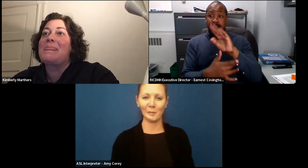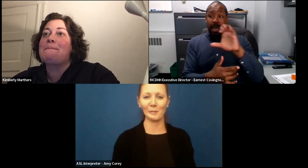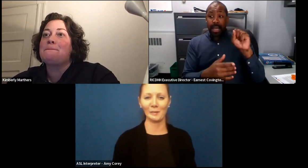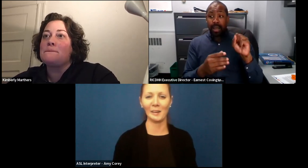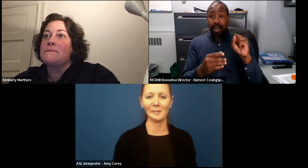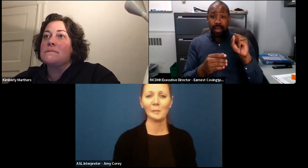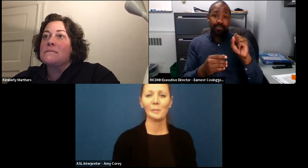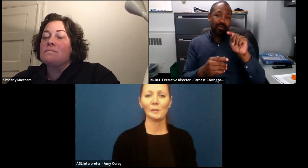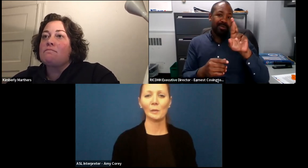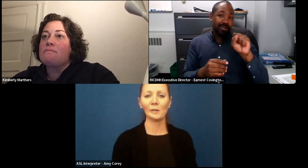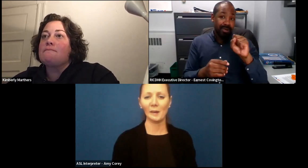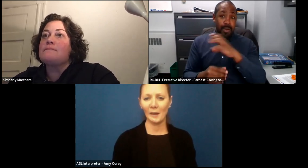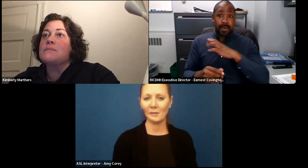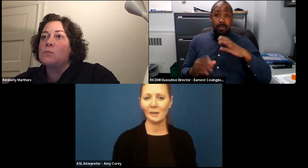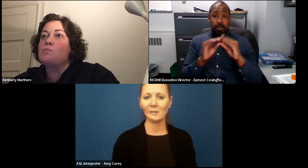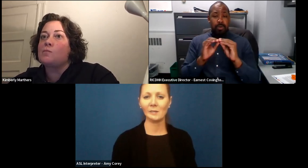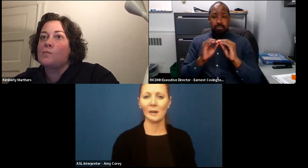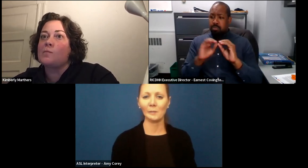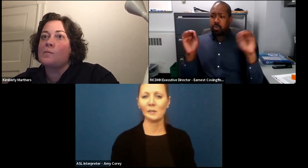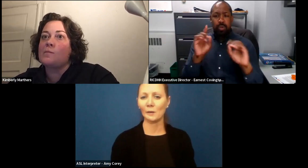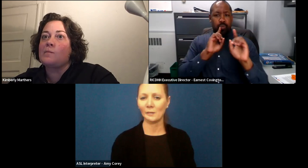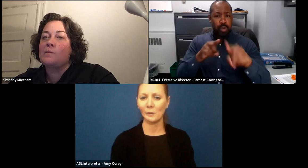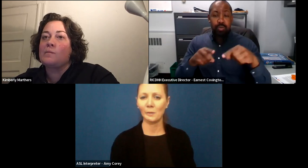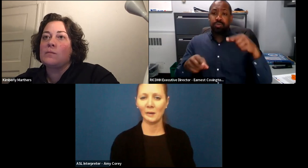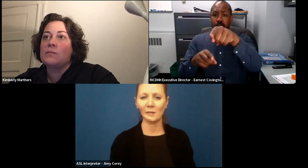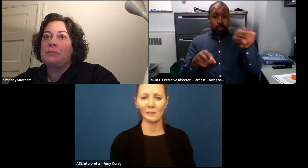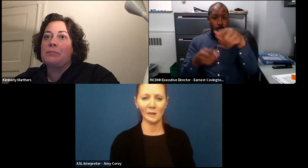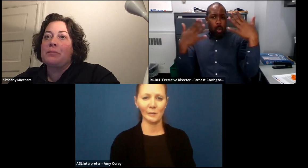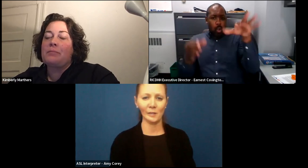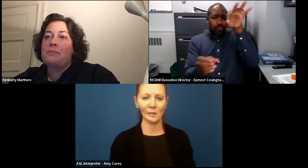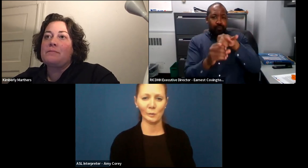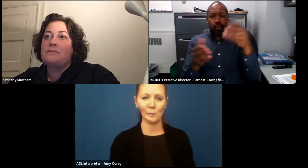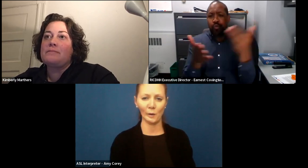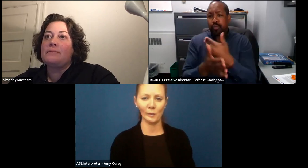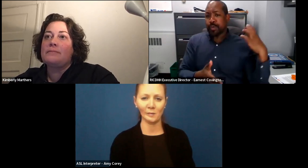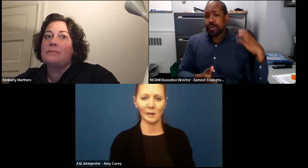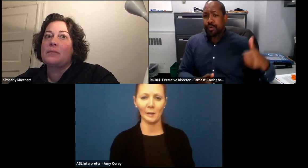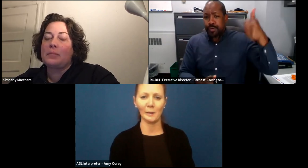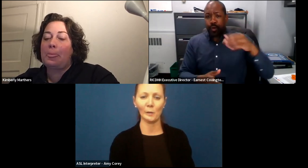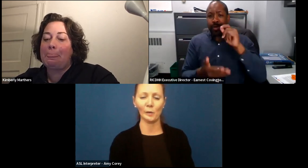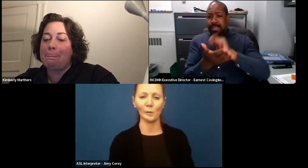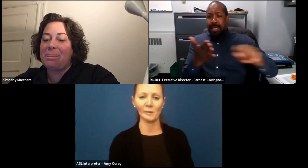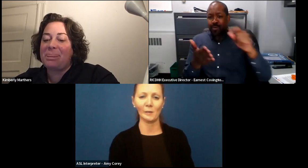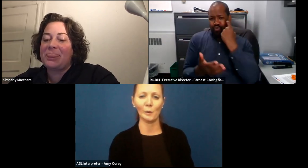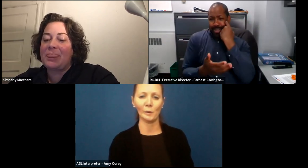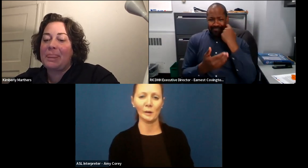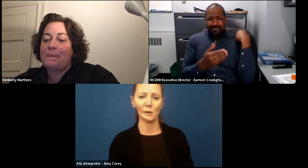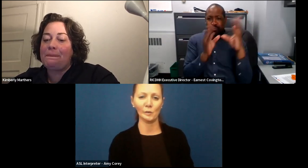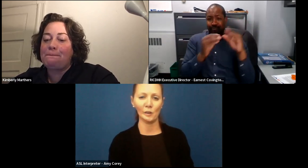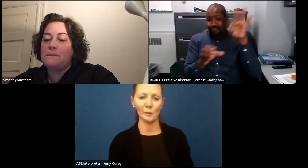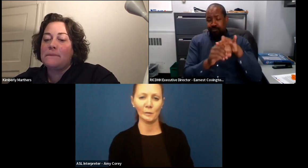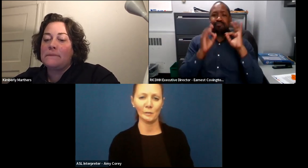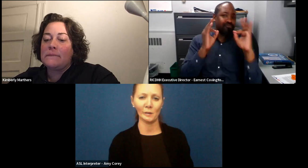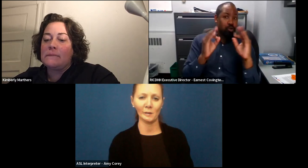is my response. Yes. So the Tech Access TRS Committee doesn't have anything to report at this time. I know that you guys had voted a